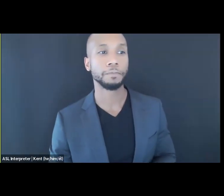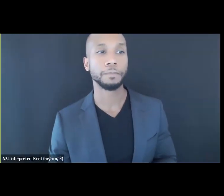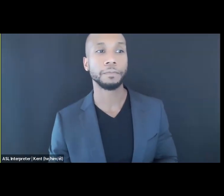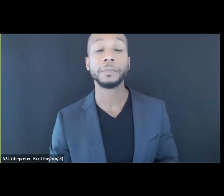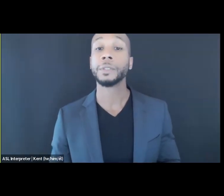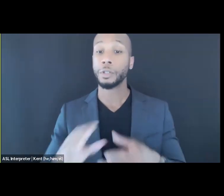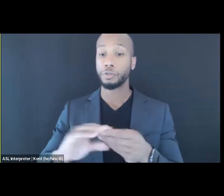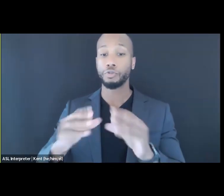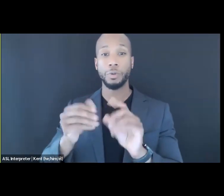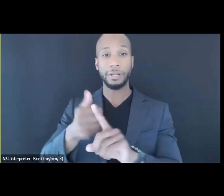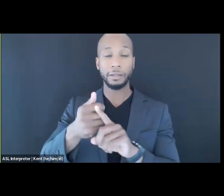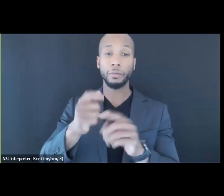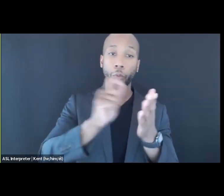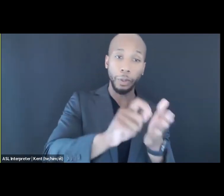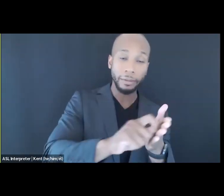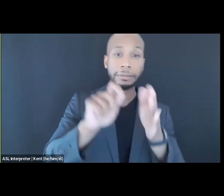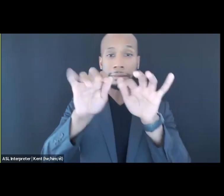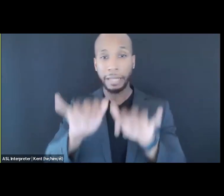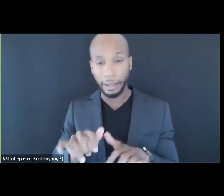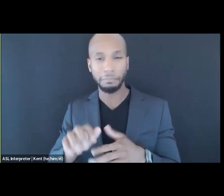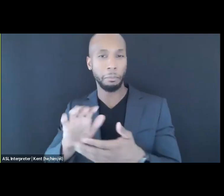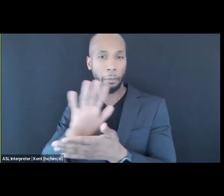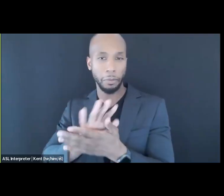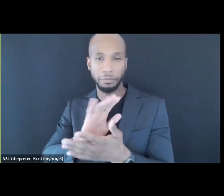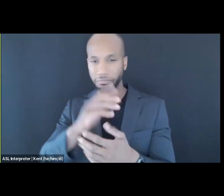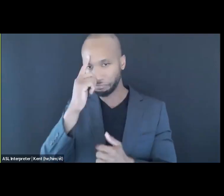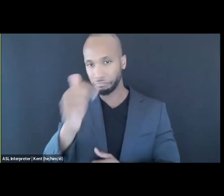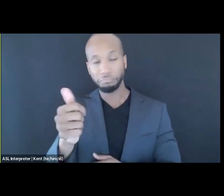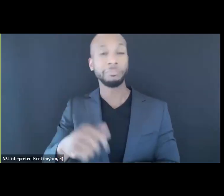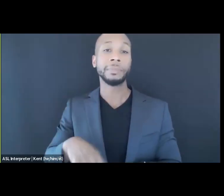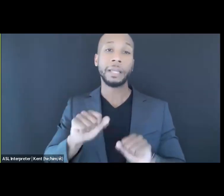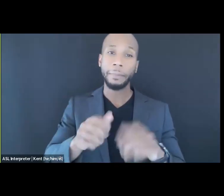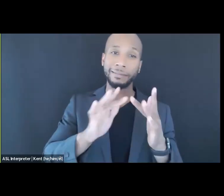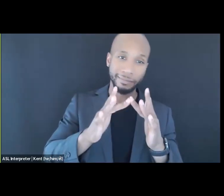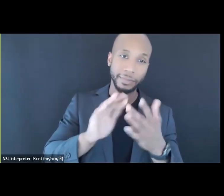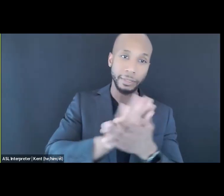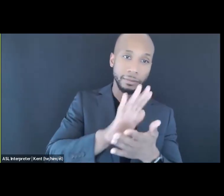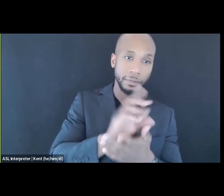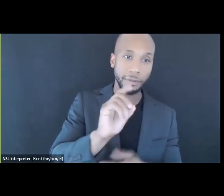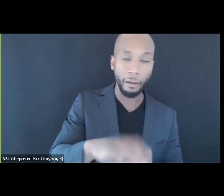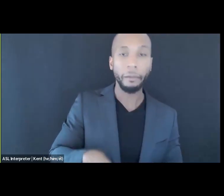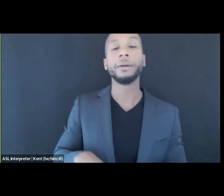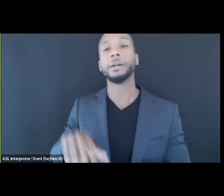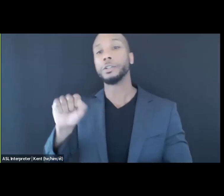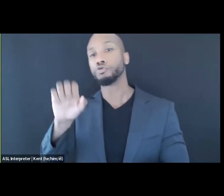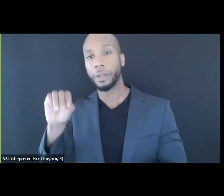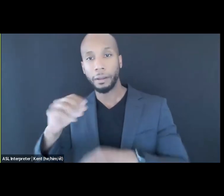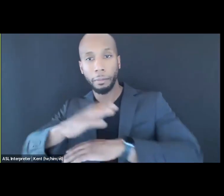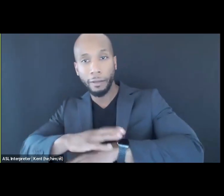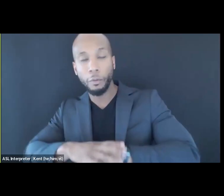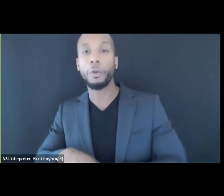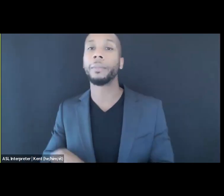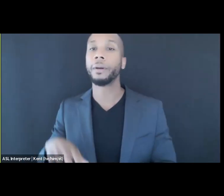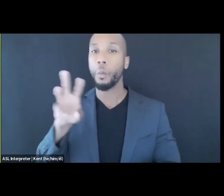The story can be written or typed on a piece of paper, in a digital document, on a social media platform, on a